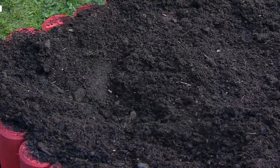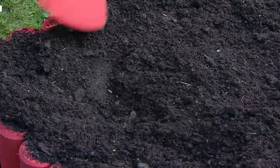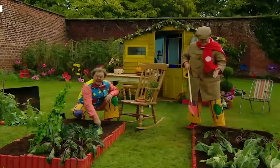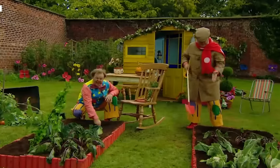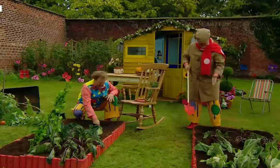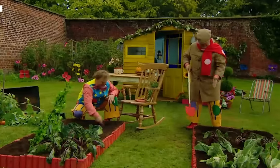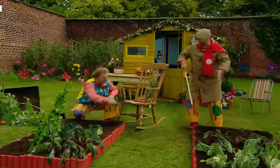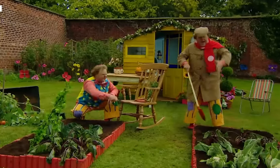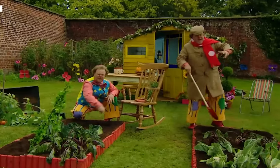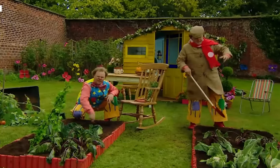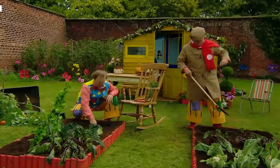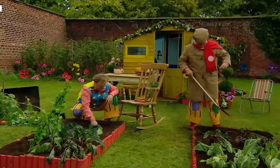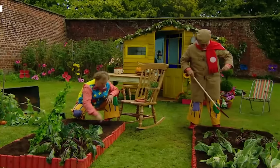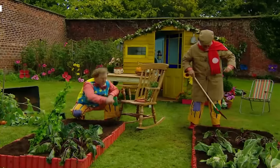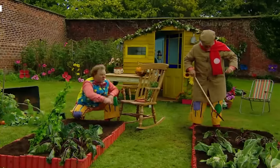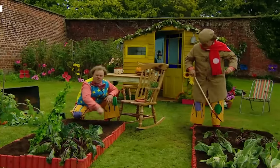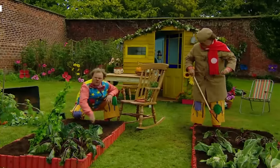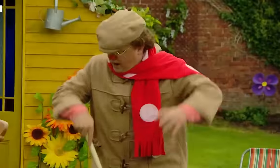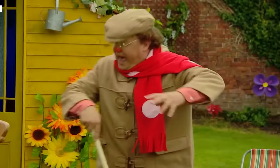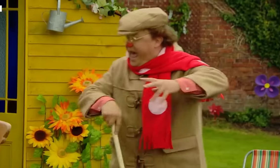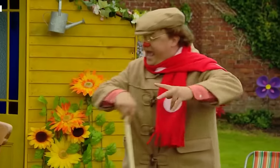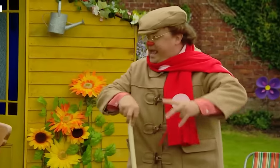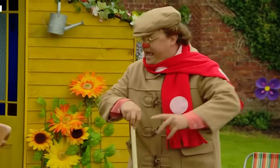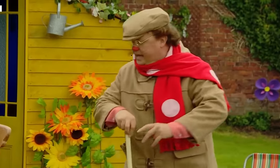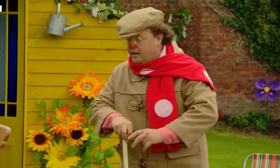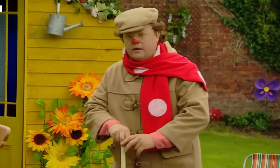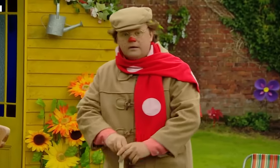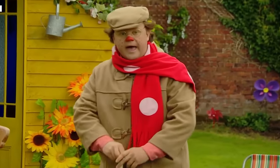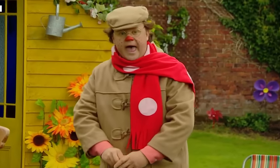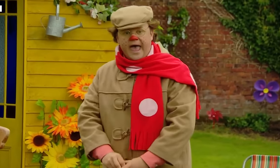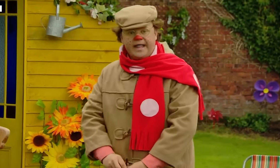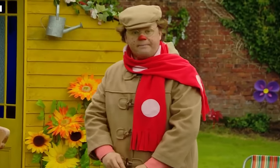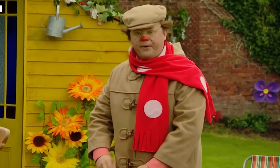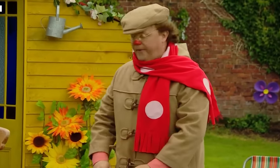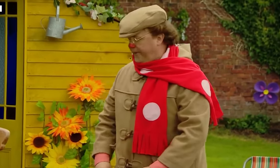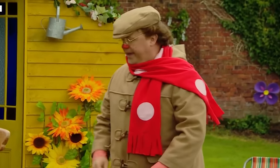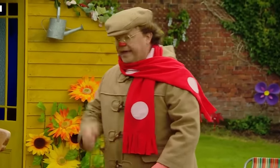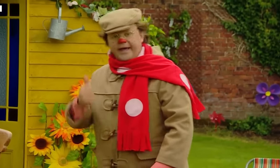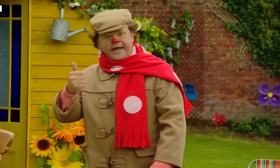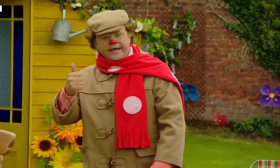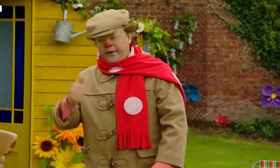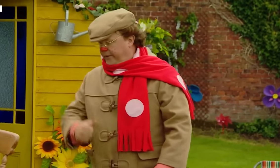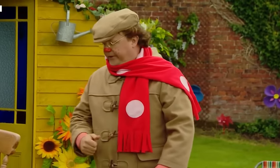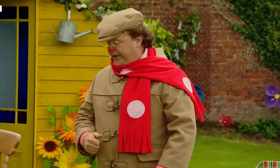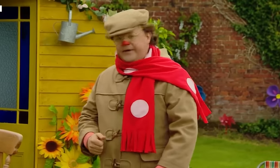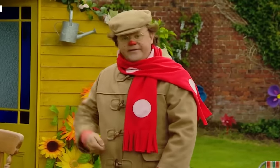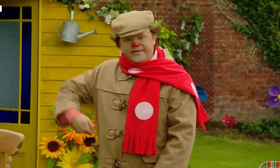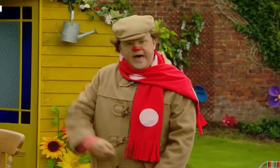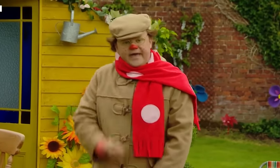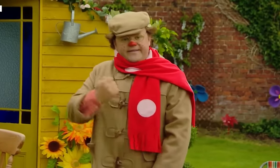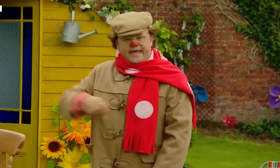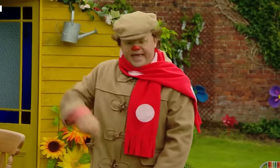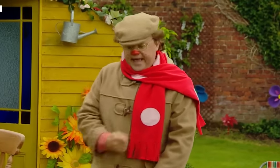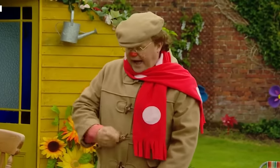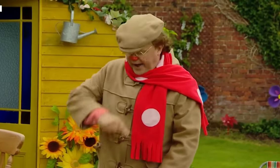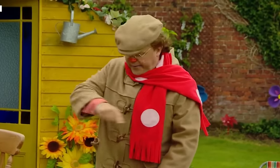Nice and deep. Way, what's going on? Way! Hey, the boy, you're good at digging